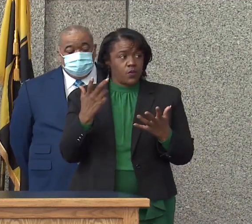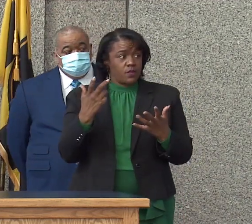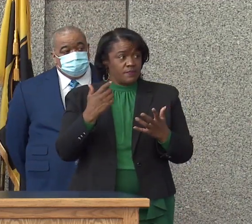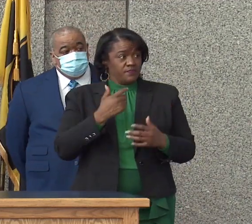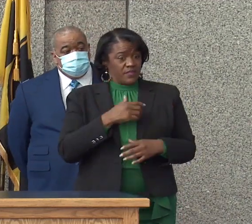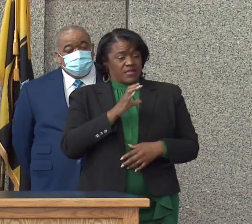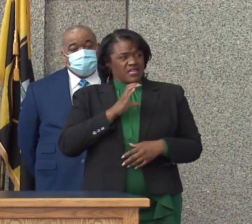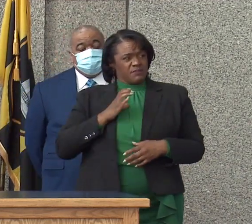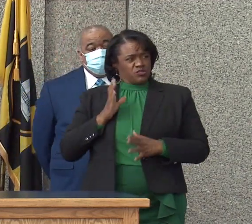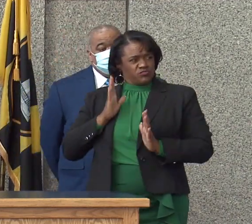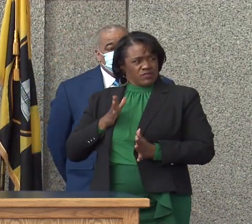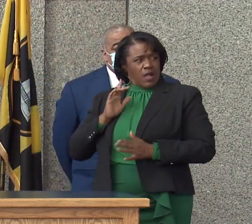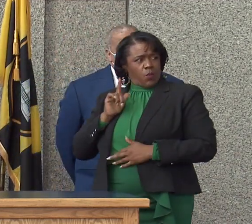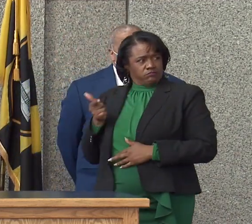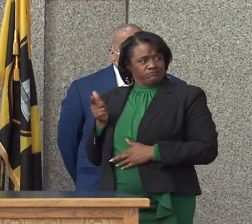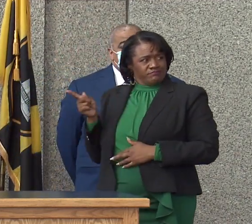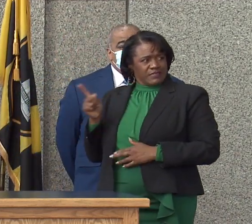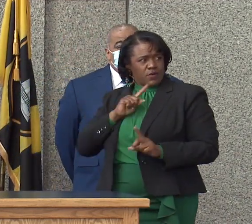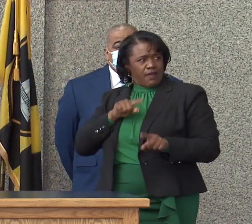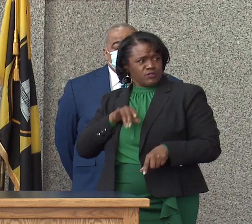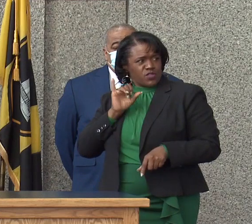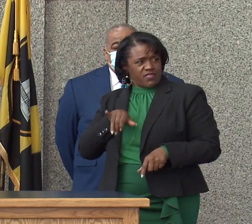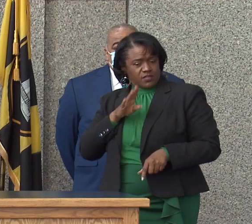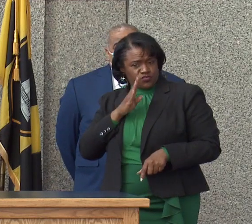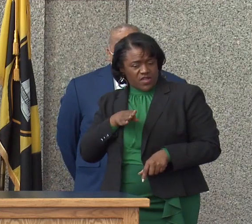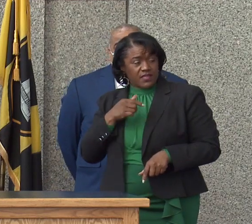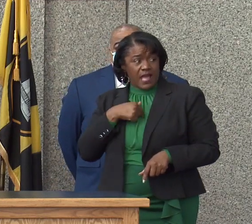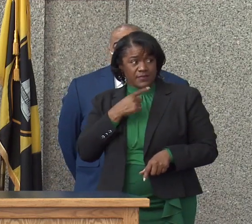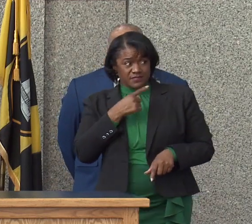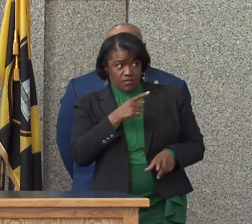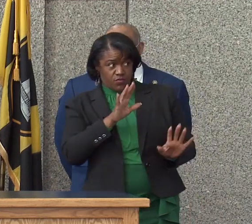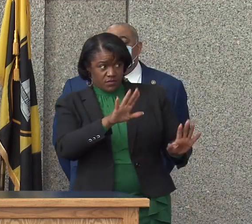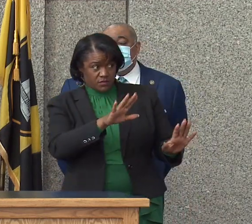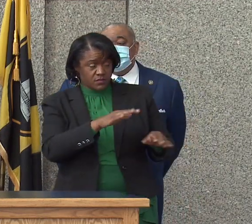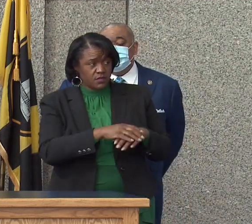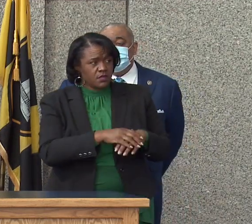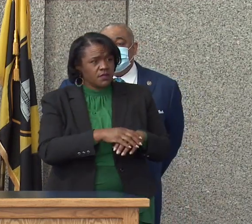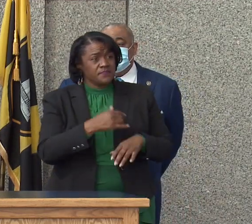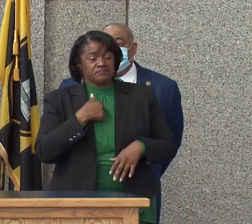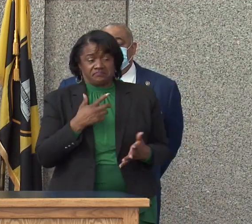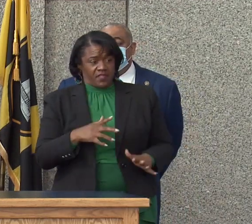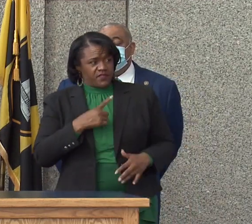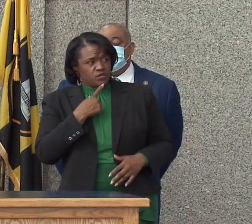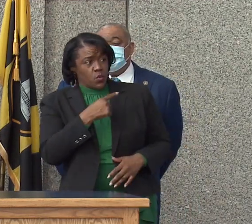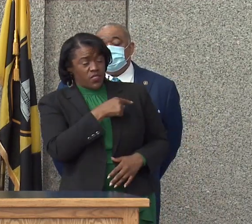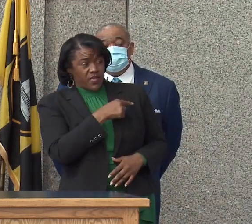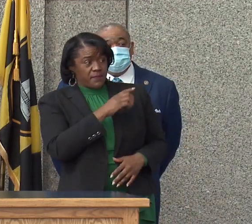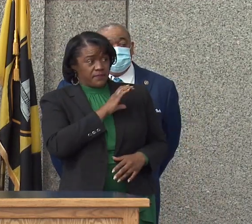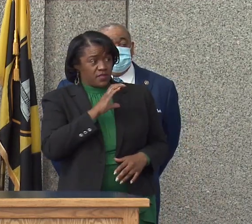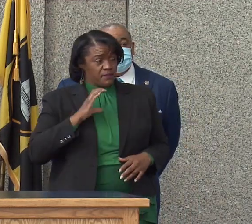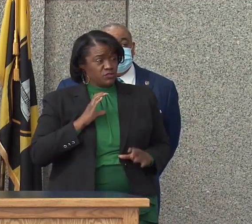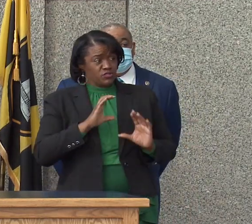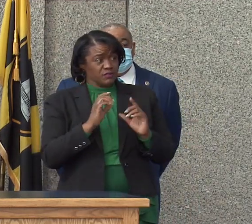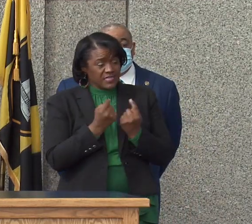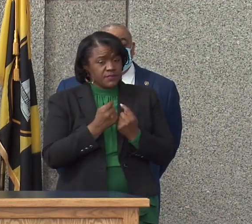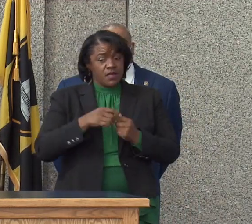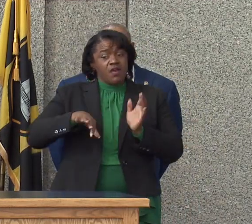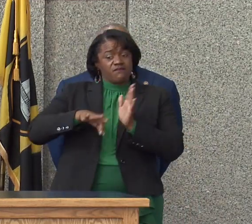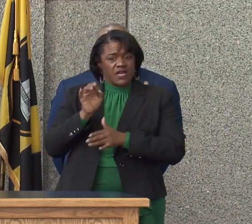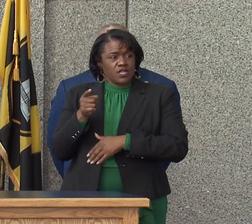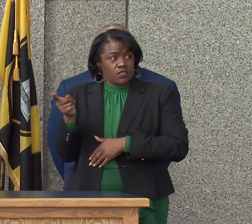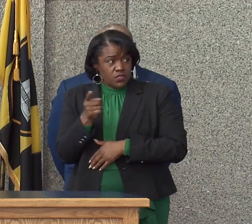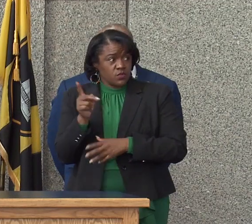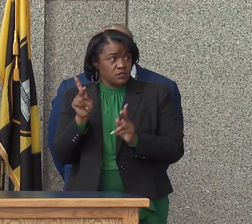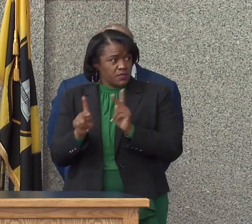let the commissioner answer that direct question, but I will tell you this. What I've said to the commissioner is his team, finding those individuals